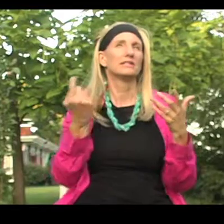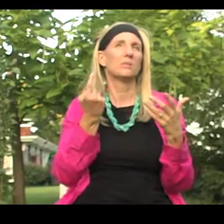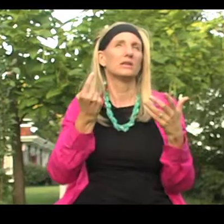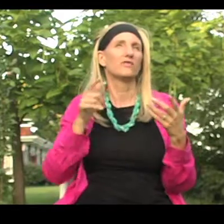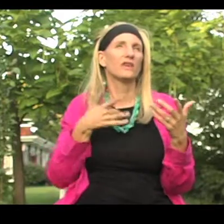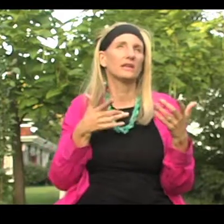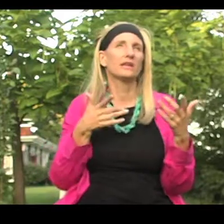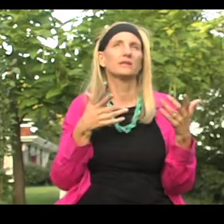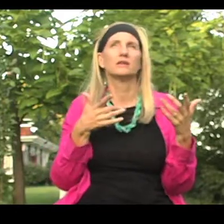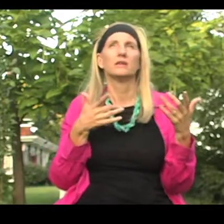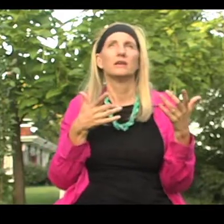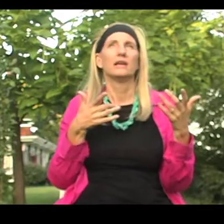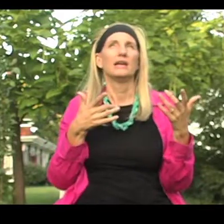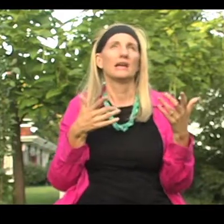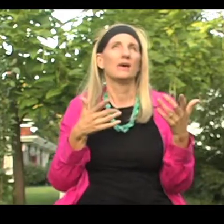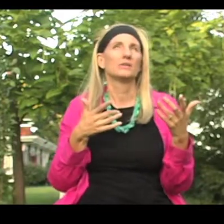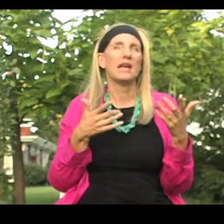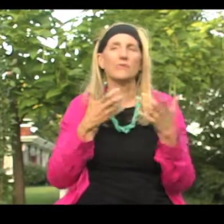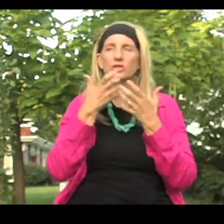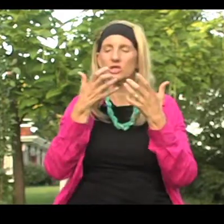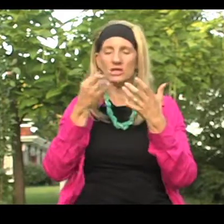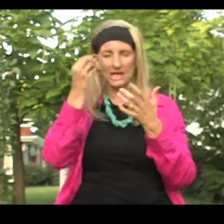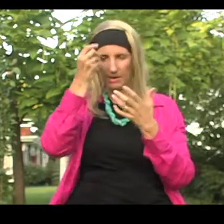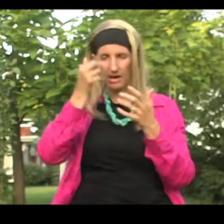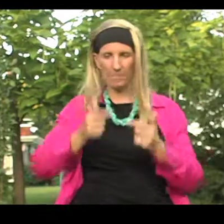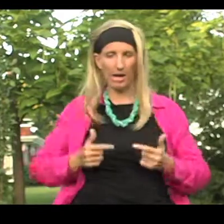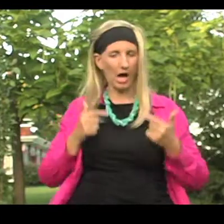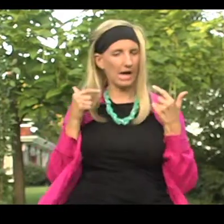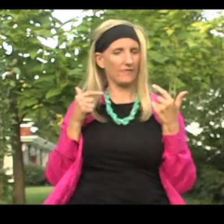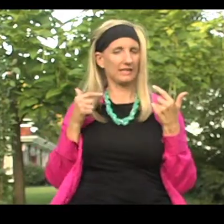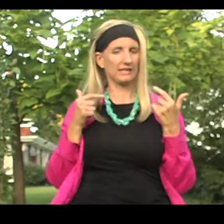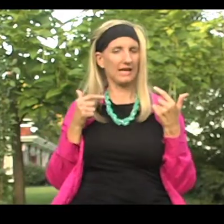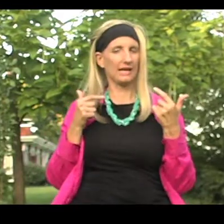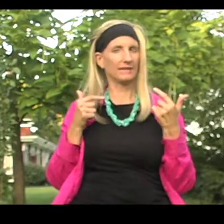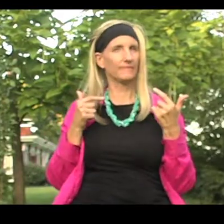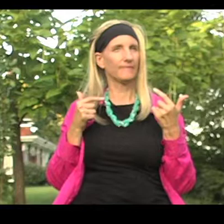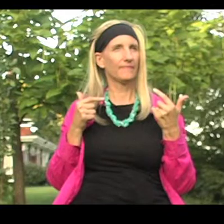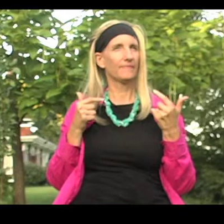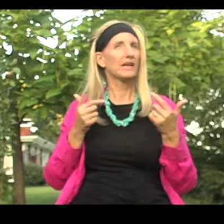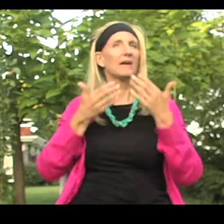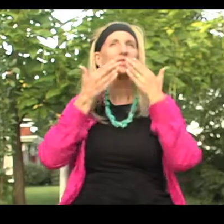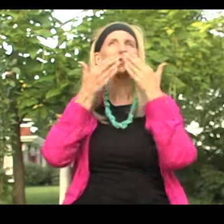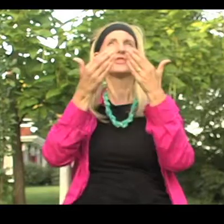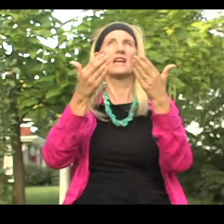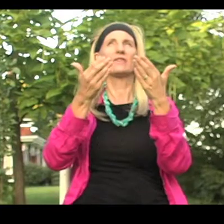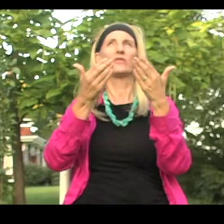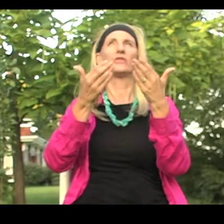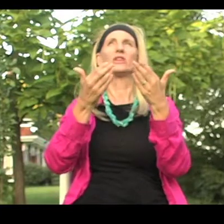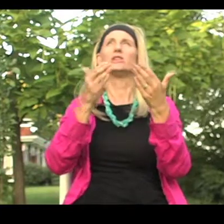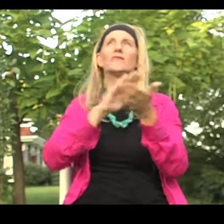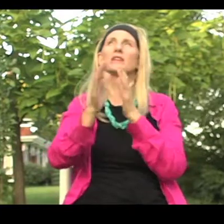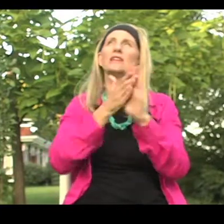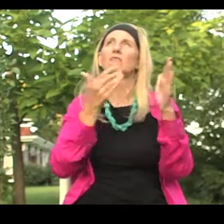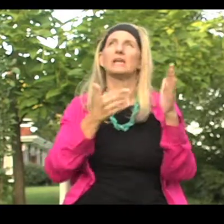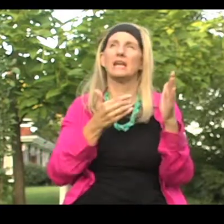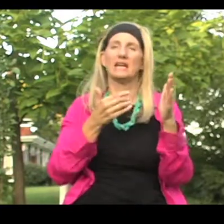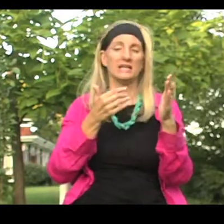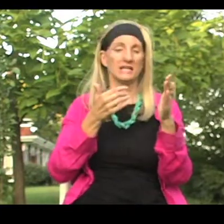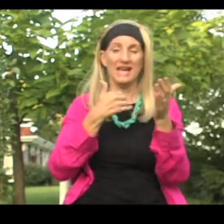someone's feelings, and I was able to just think about my life and say, I'm so thankful that you forgive me. And even